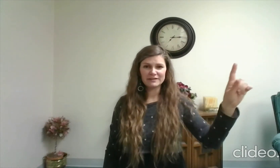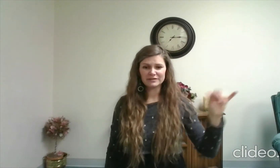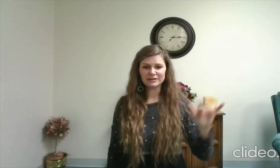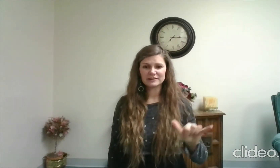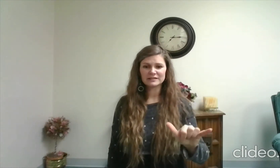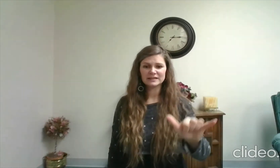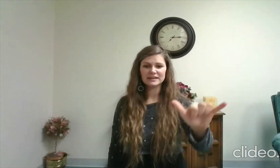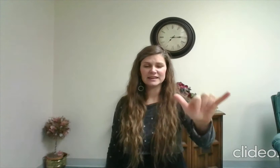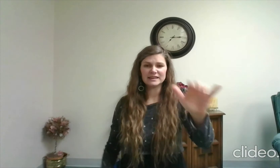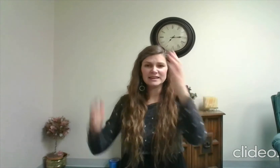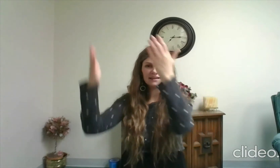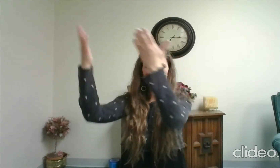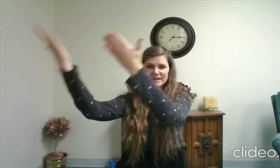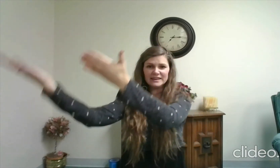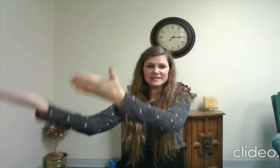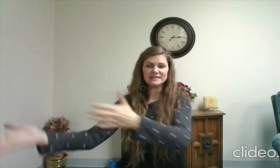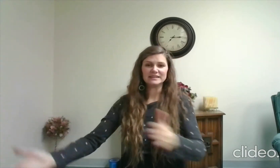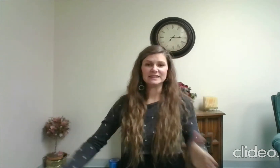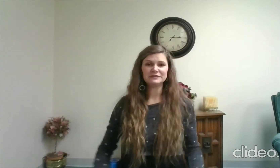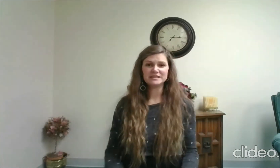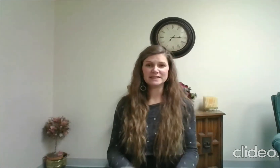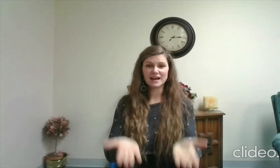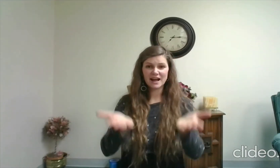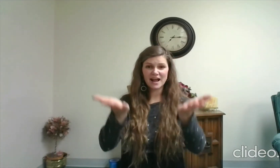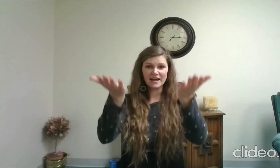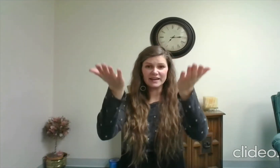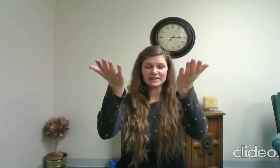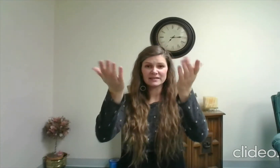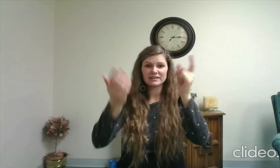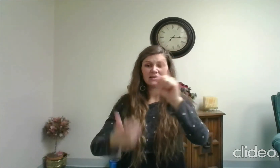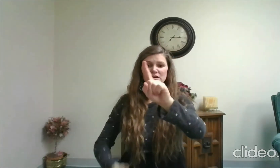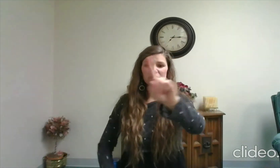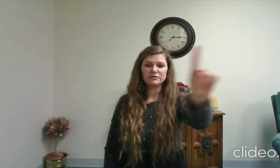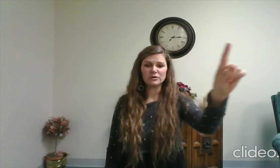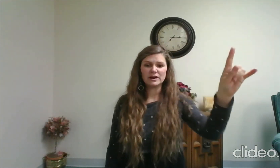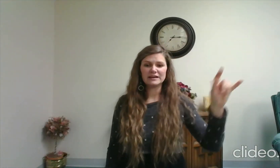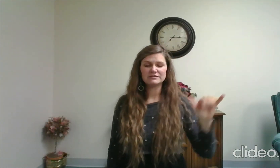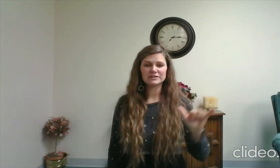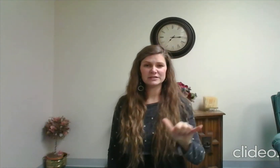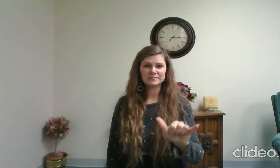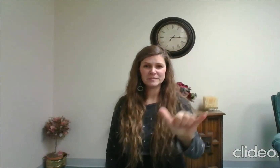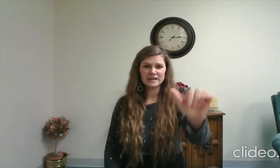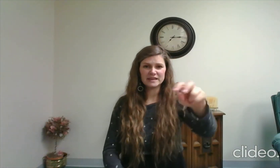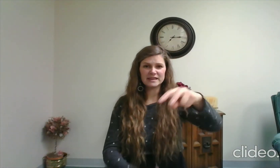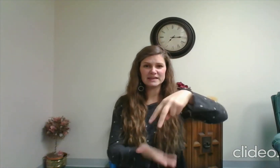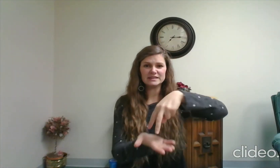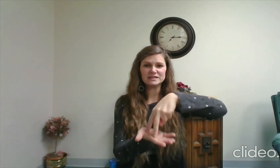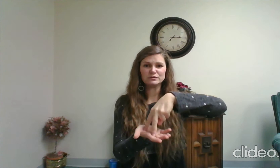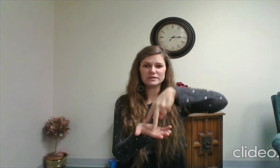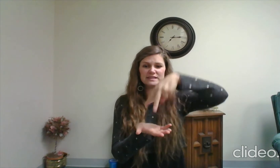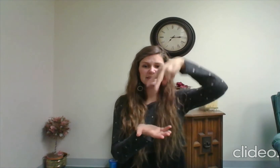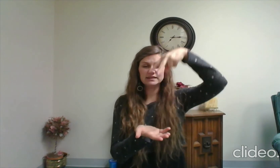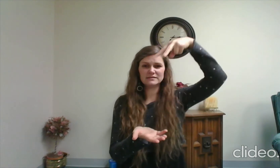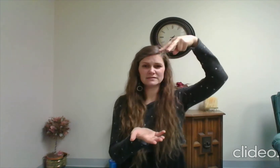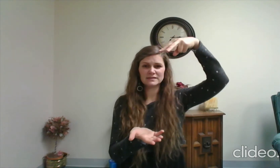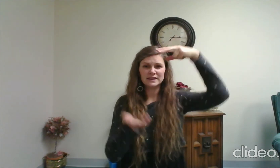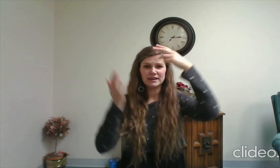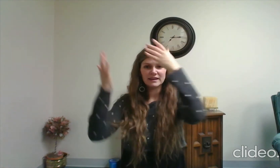Forever, he is lifted high. Forever, he is risen.